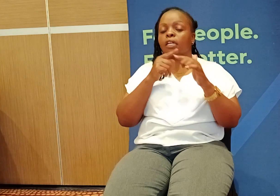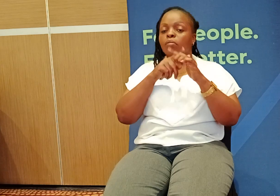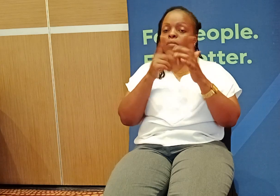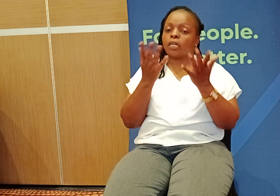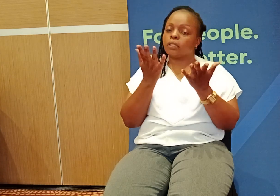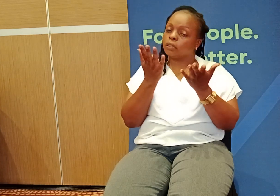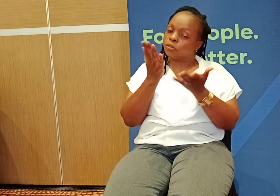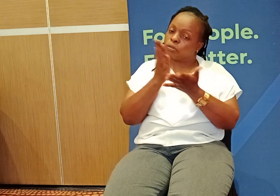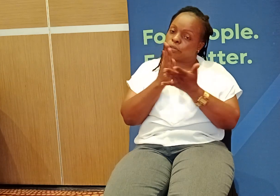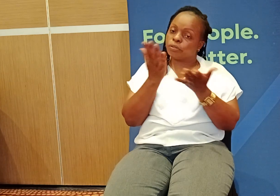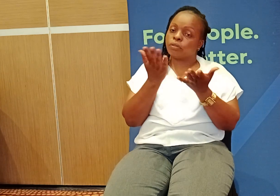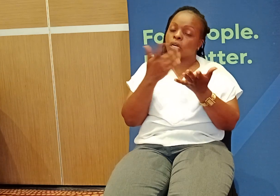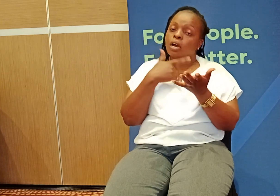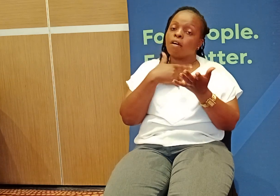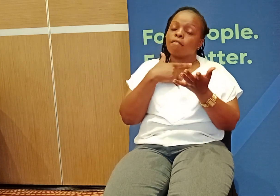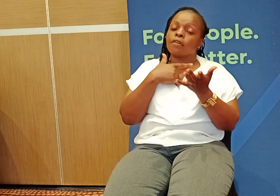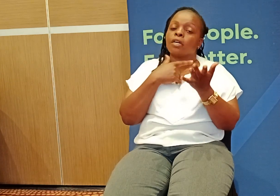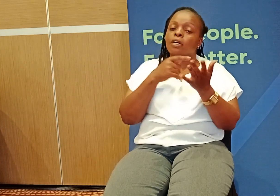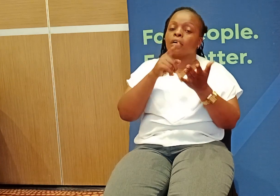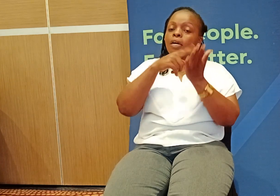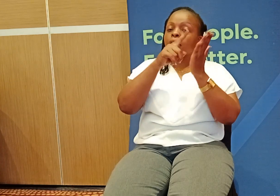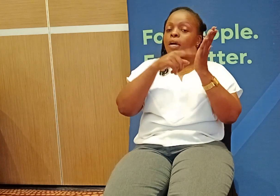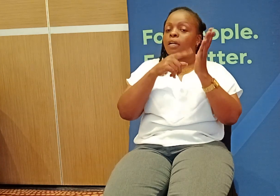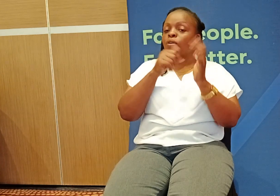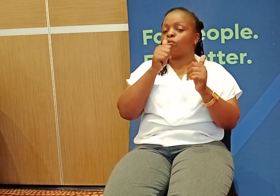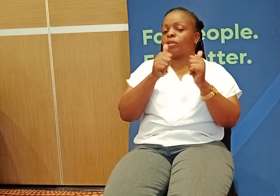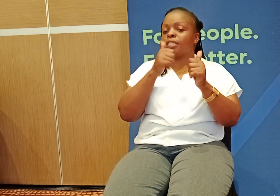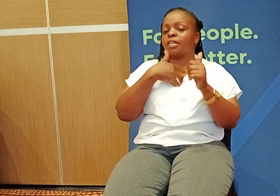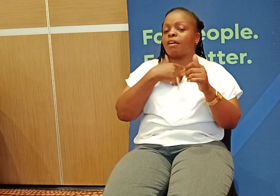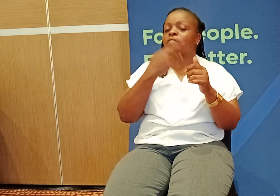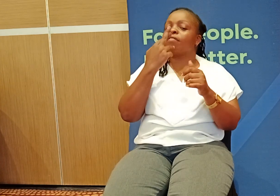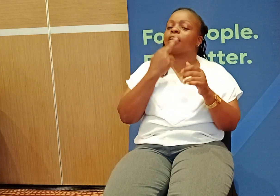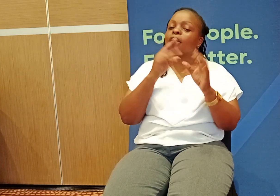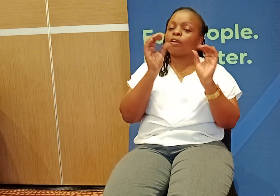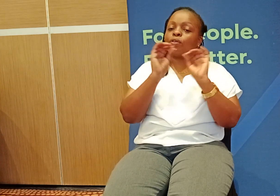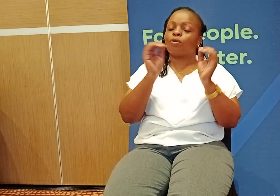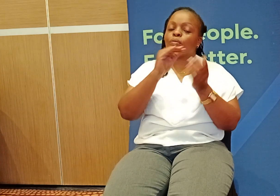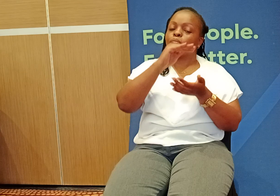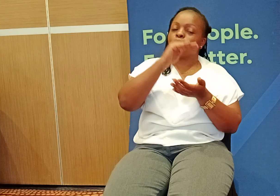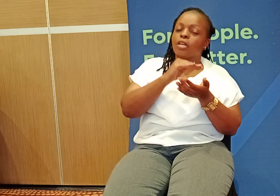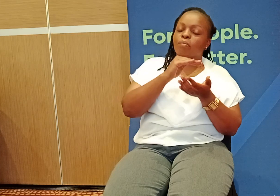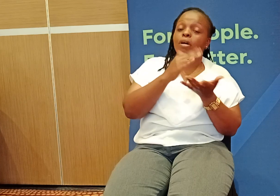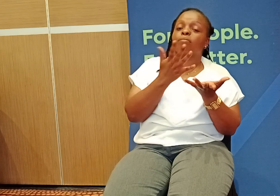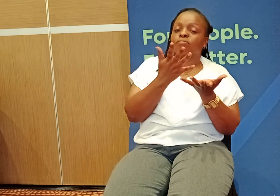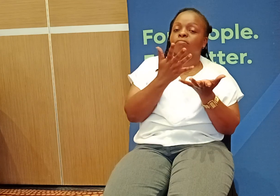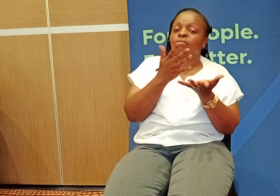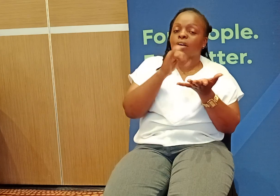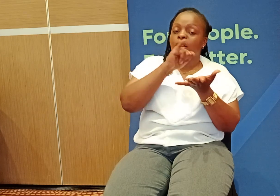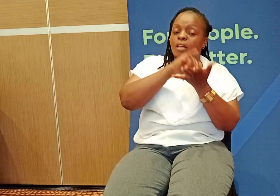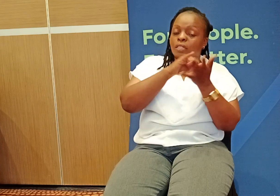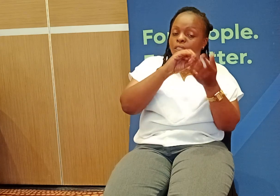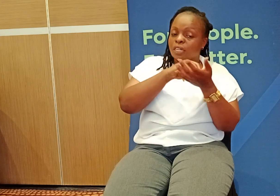like to have a scorecard that doesn't have reds, and minimum should be a number, and that's what we are struggling for in this